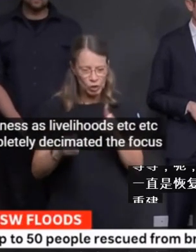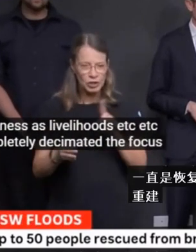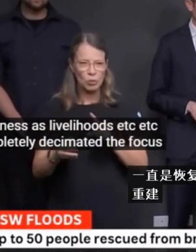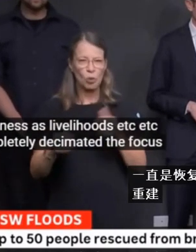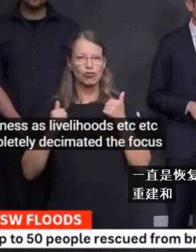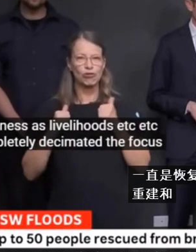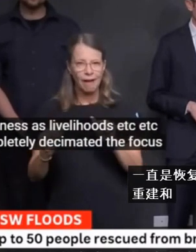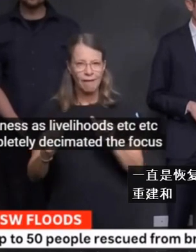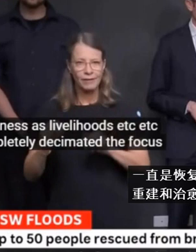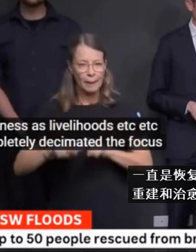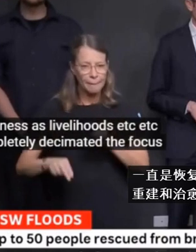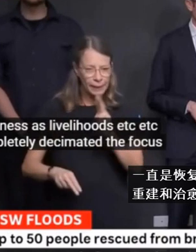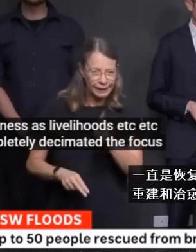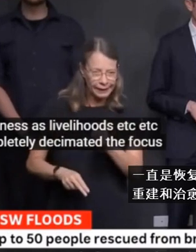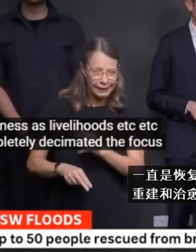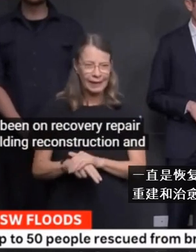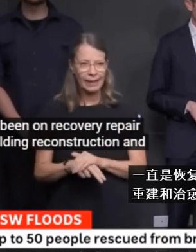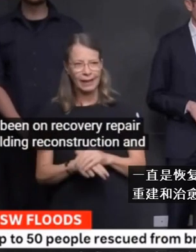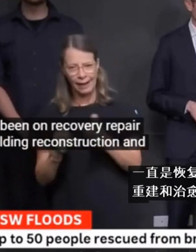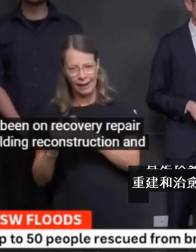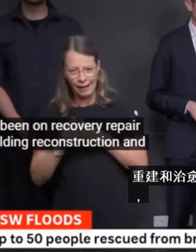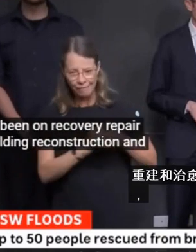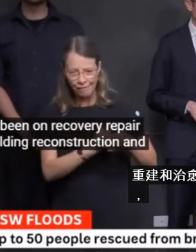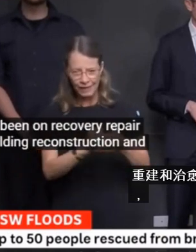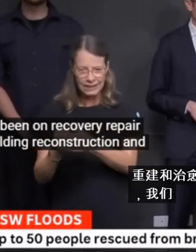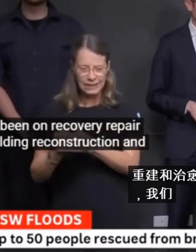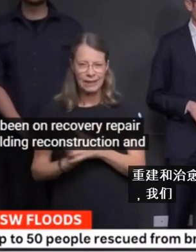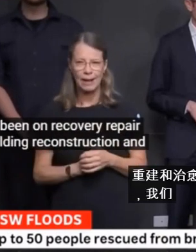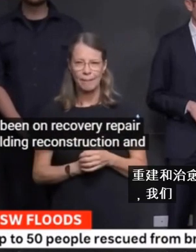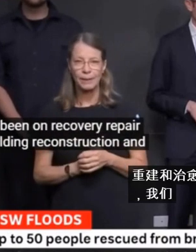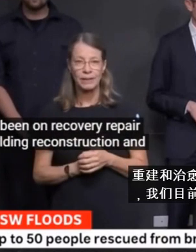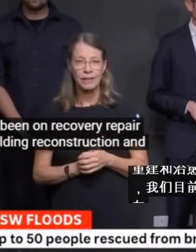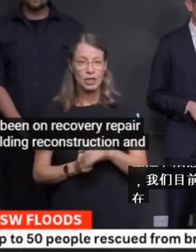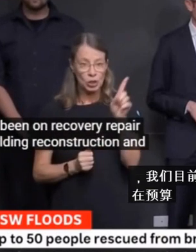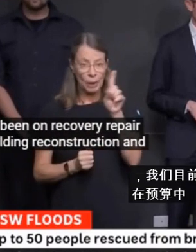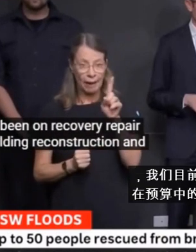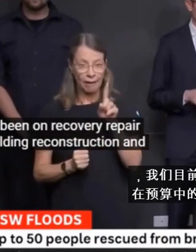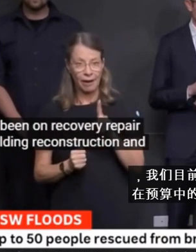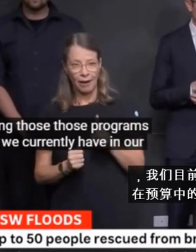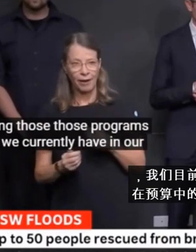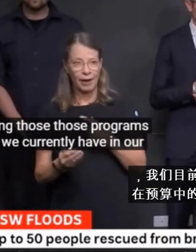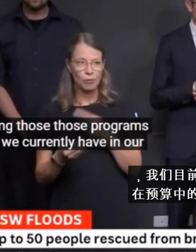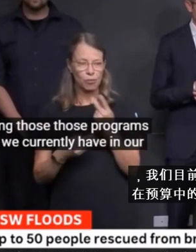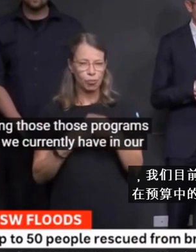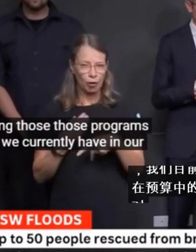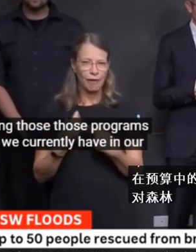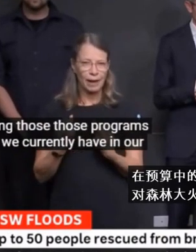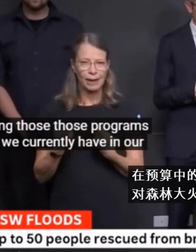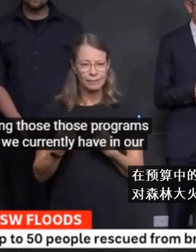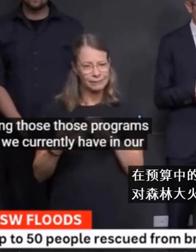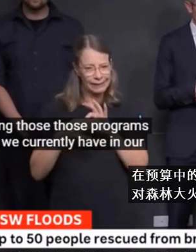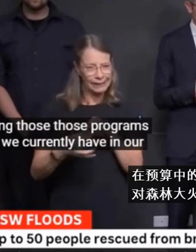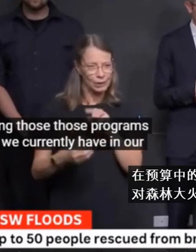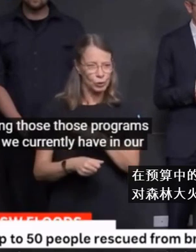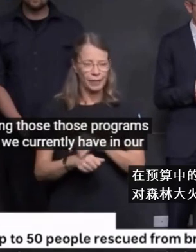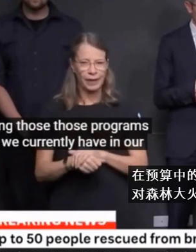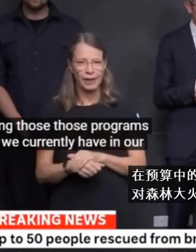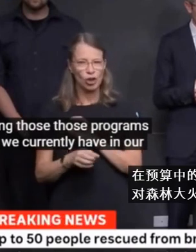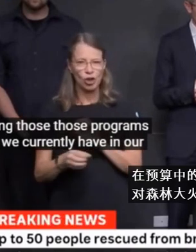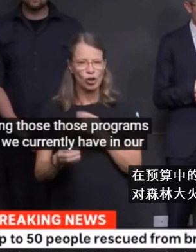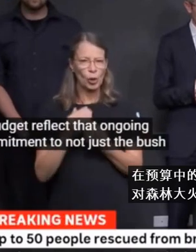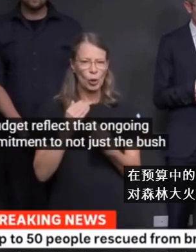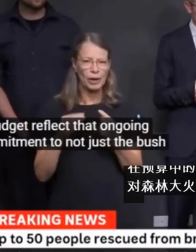rebuilding, reconstruction and healing. Those programs that we currently have in our budget reflect that ongoing commitment to not